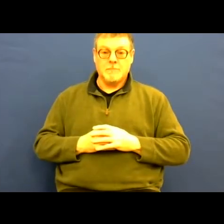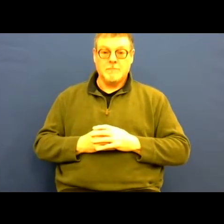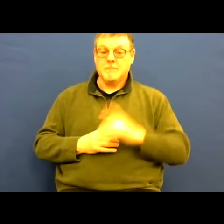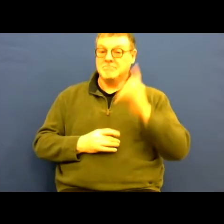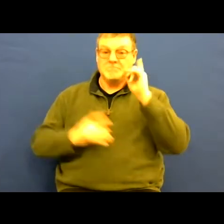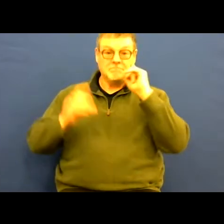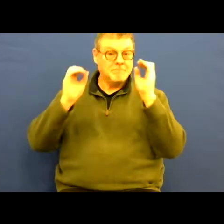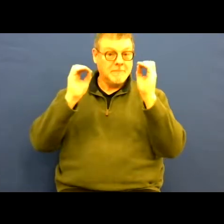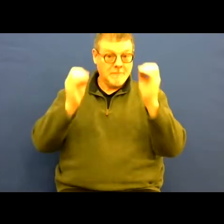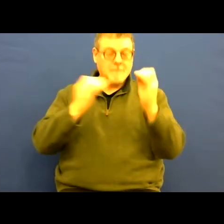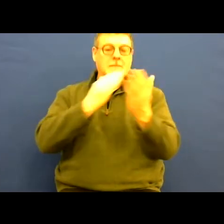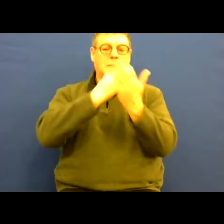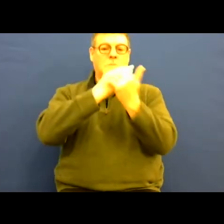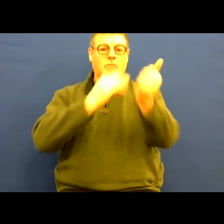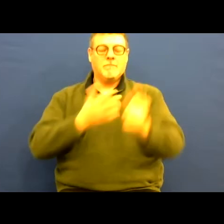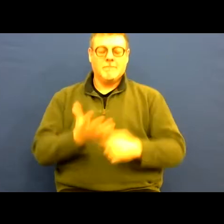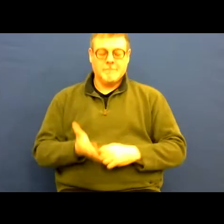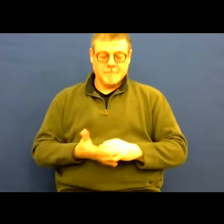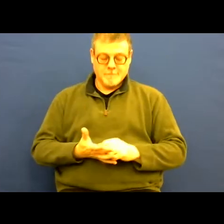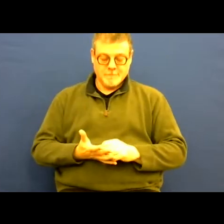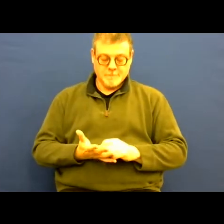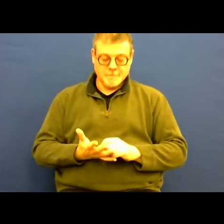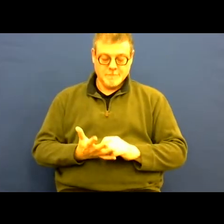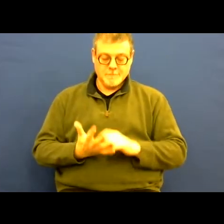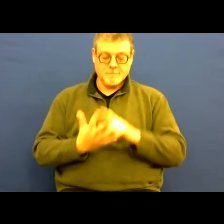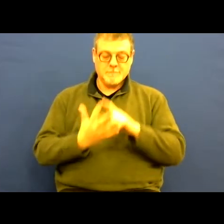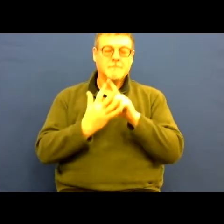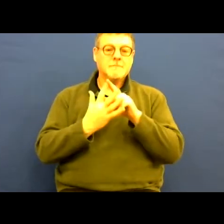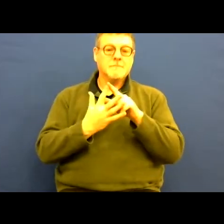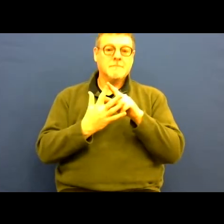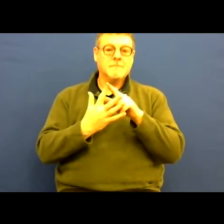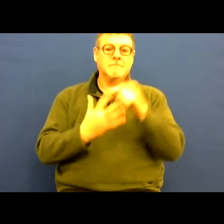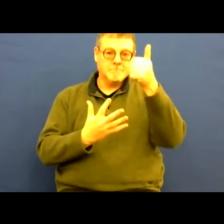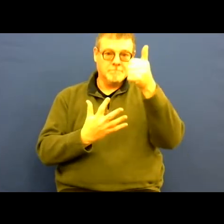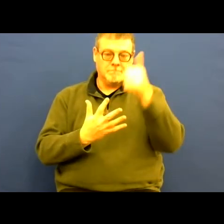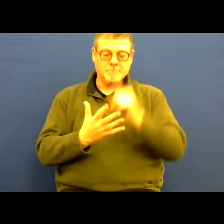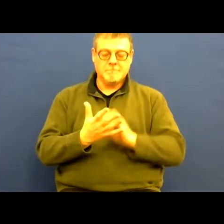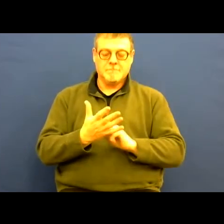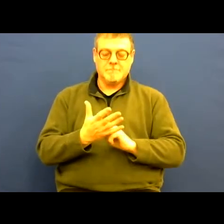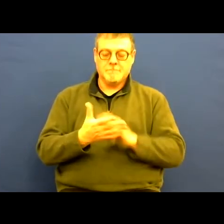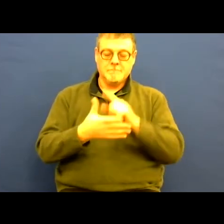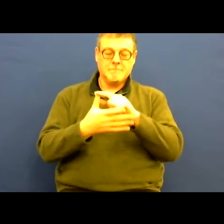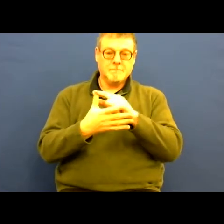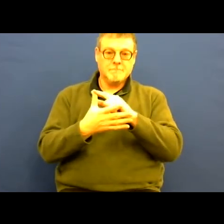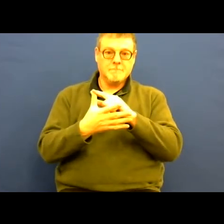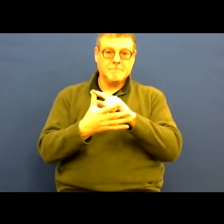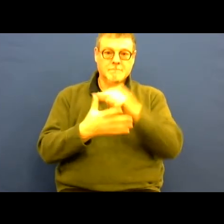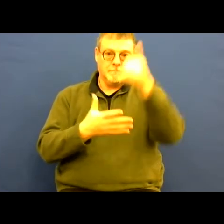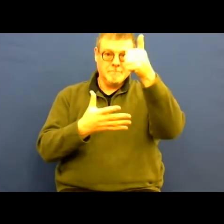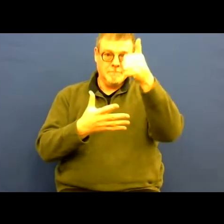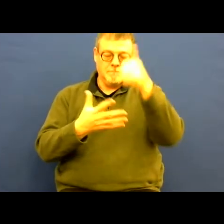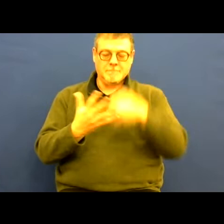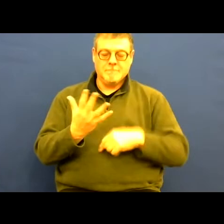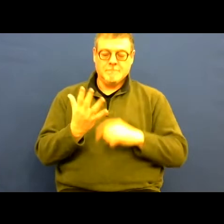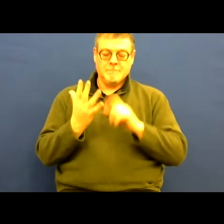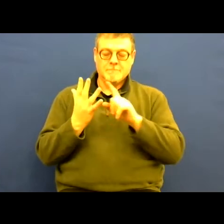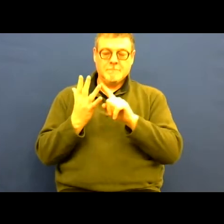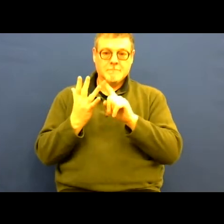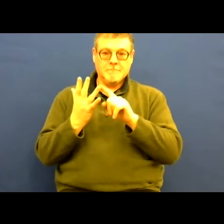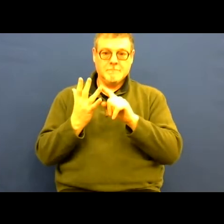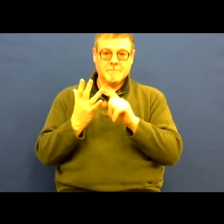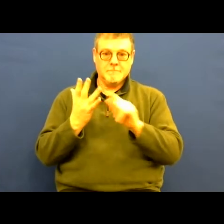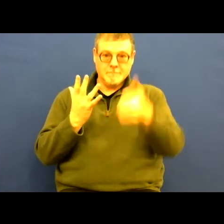Hearing none, please call the roll. Councilmember Safranik, Aye. Councilmember Bolsner, Aye.